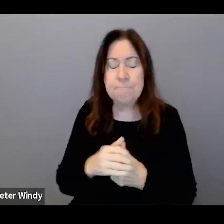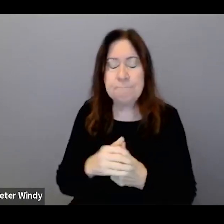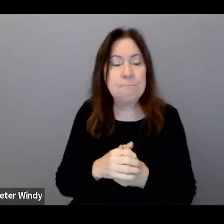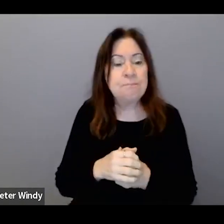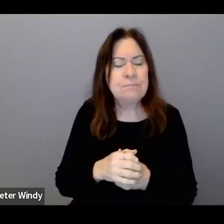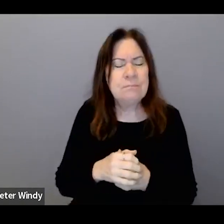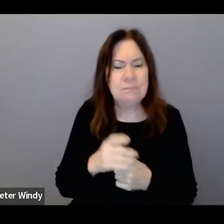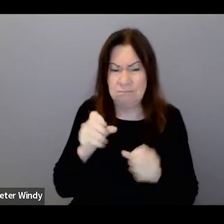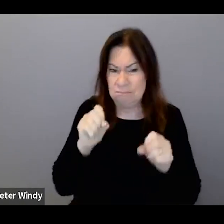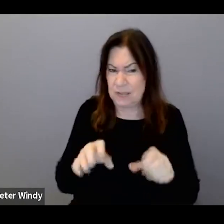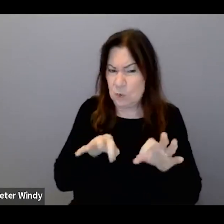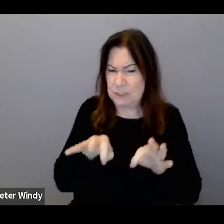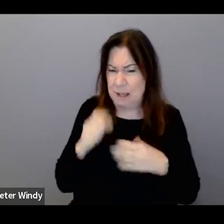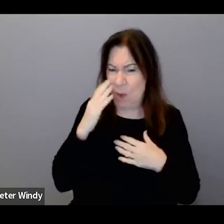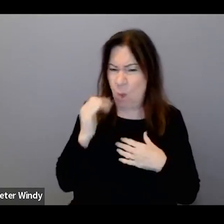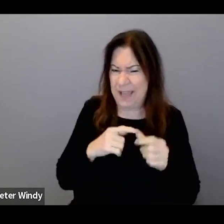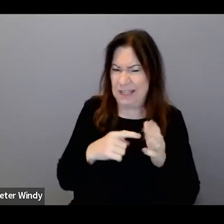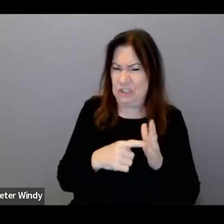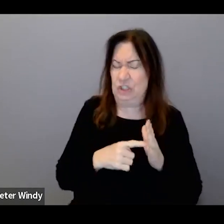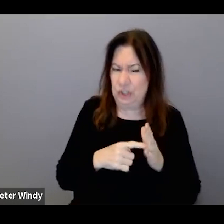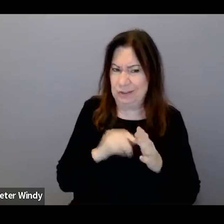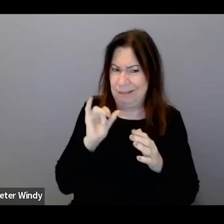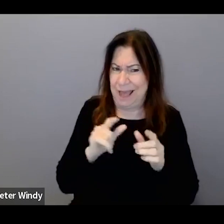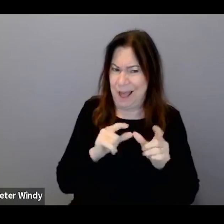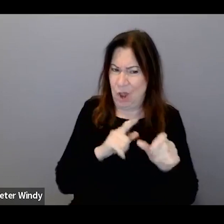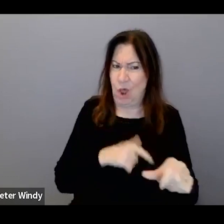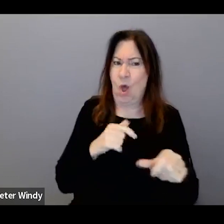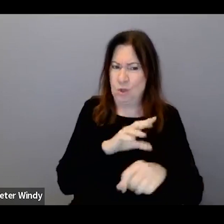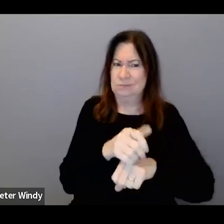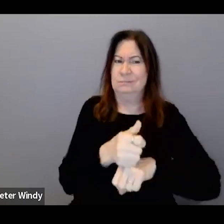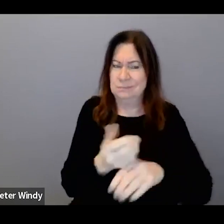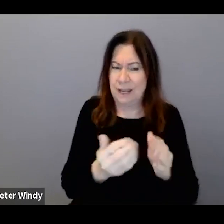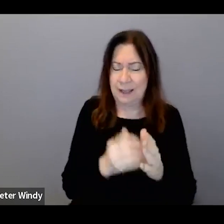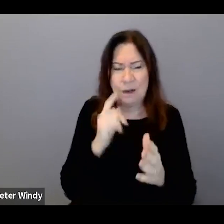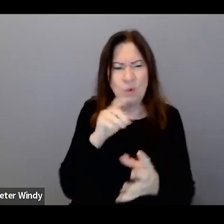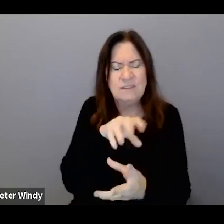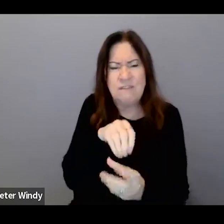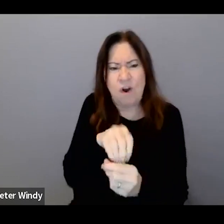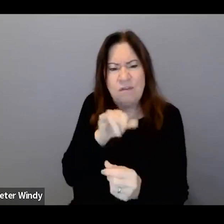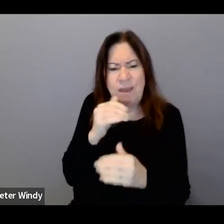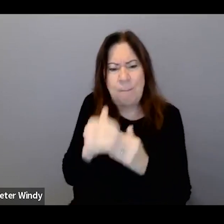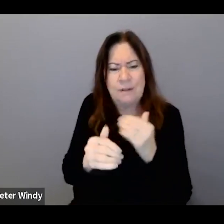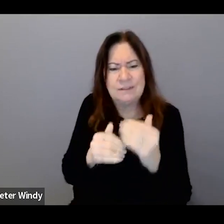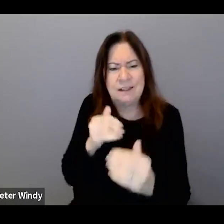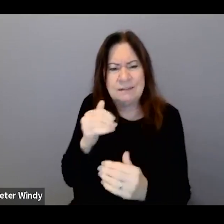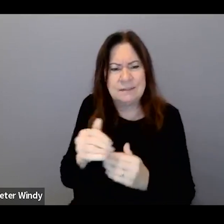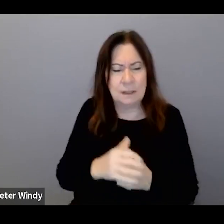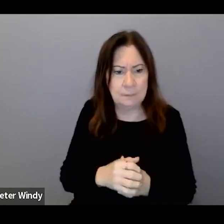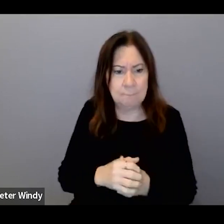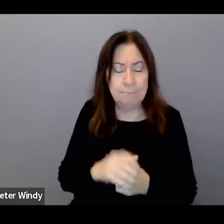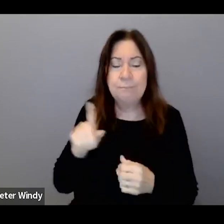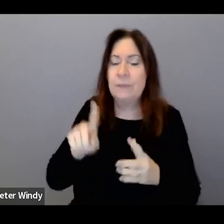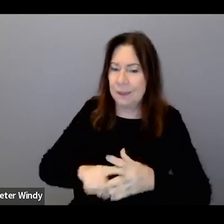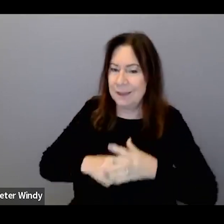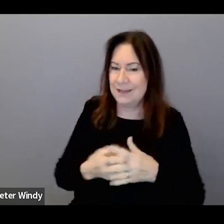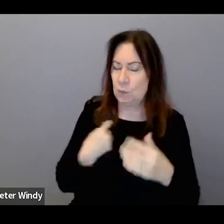Why, can you explain why it took that long to reinstate that and what is involved in that process? And initially, when we